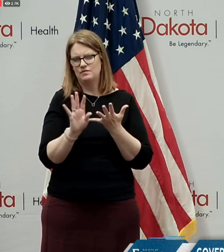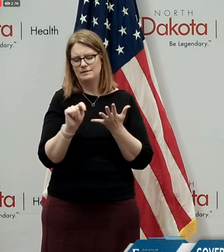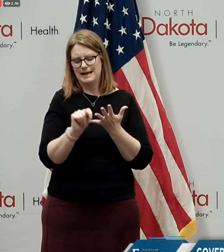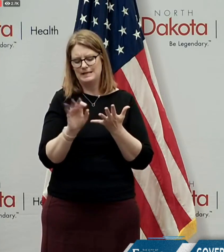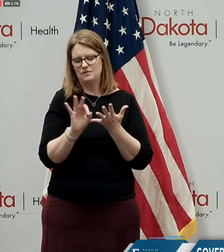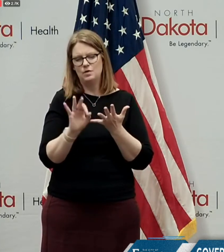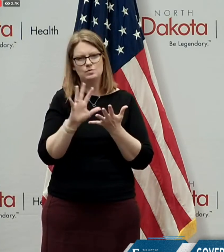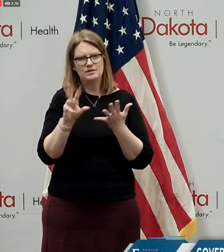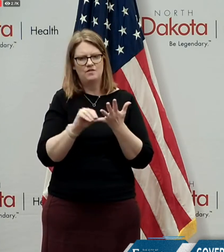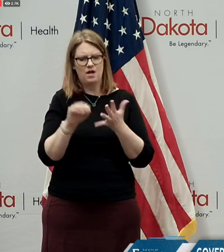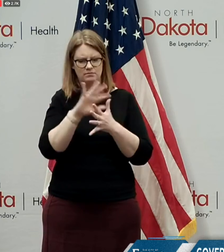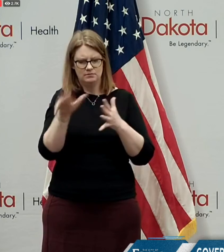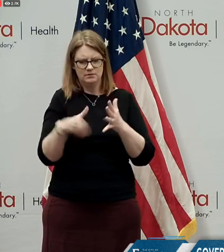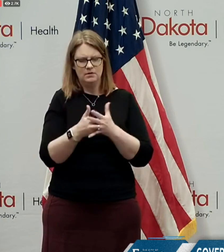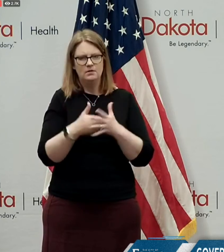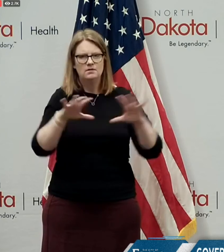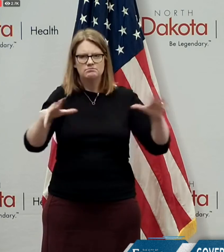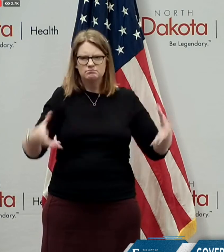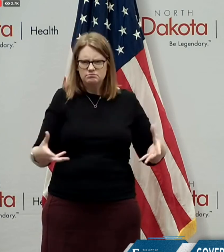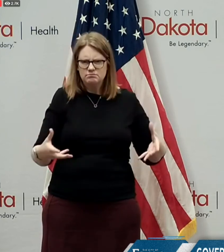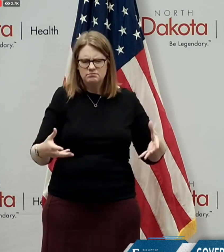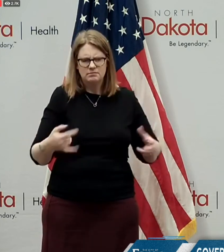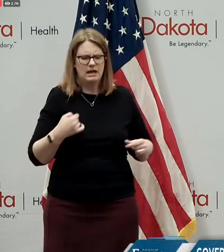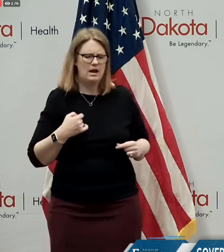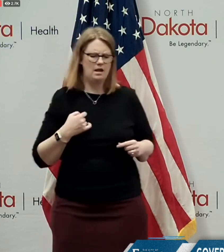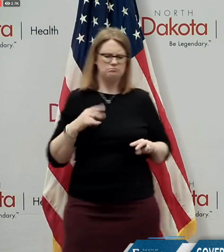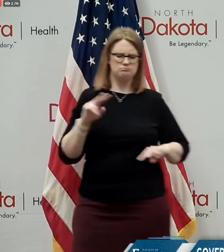what I saw that day was good planning,